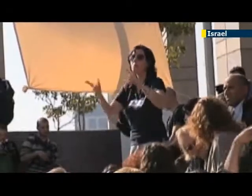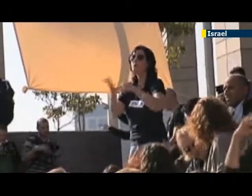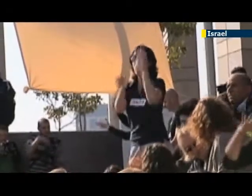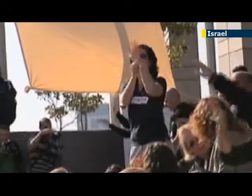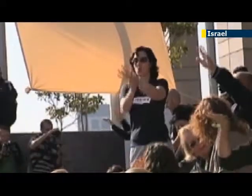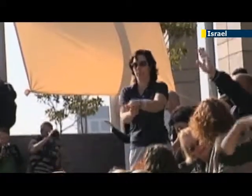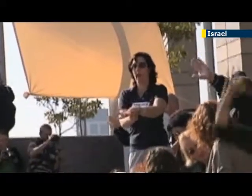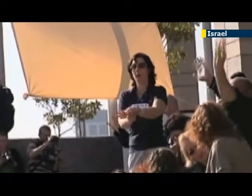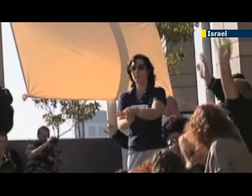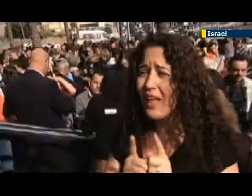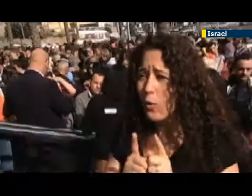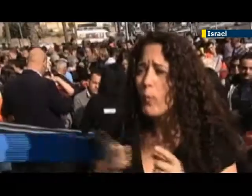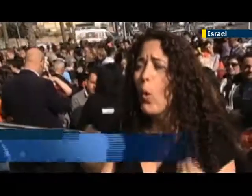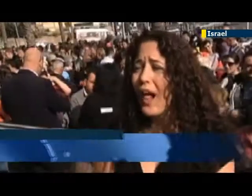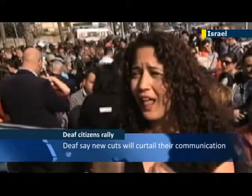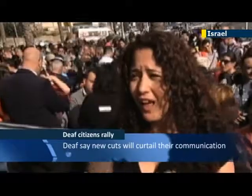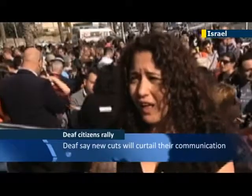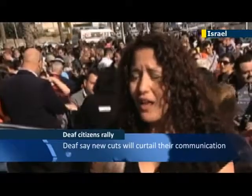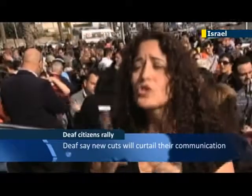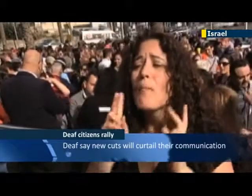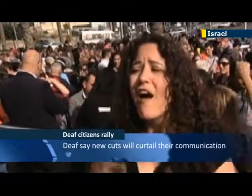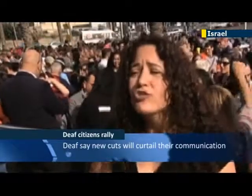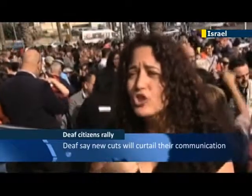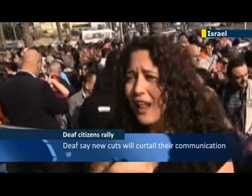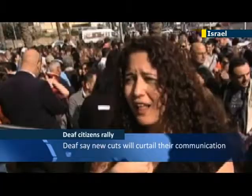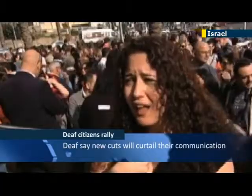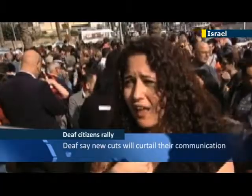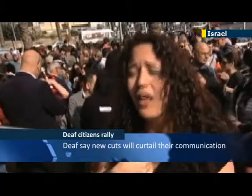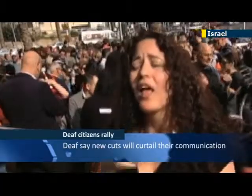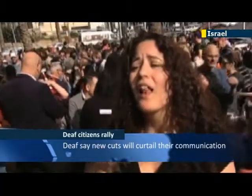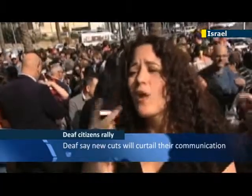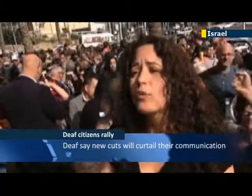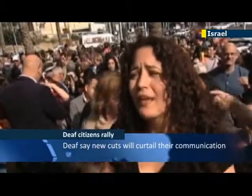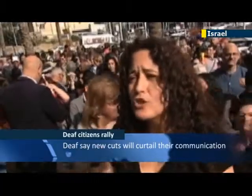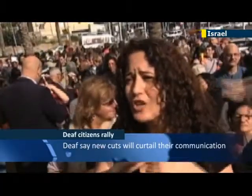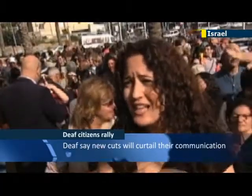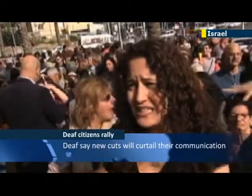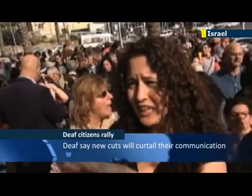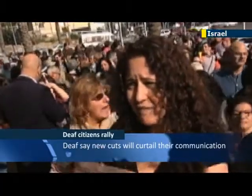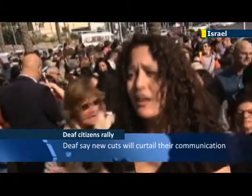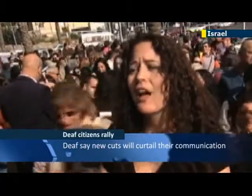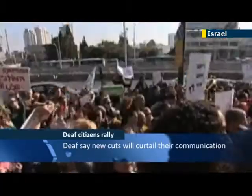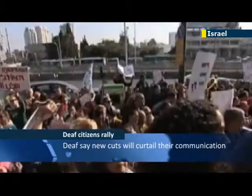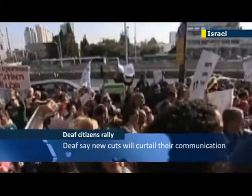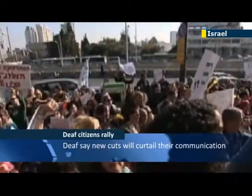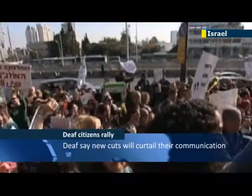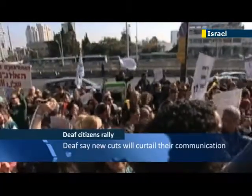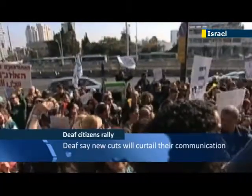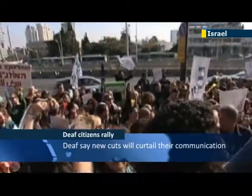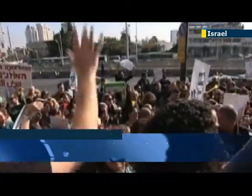be slashed in the new year. Tali Elimelech Zino, a museum manager, commented that interpretation is a tool that allows her to be